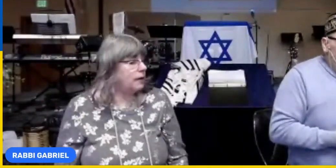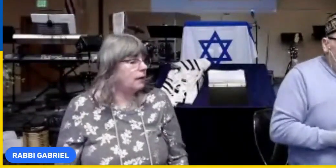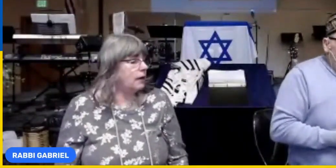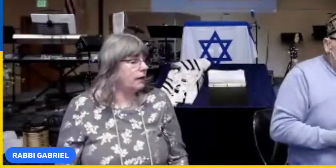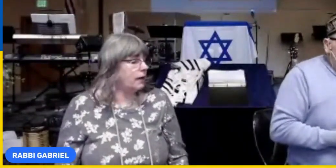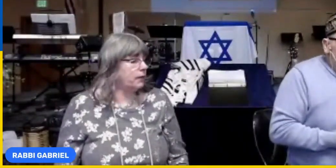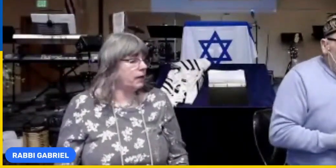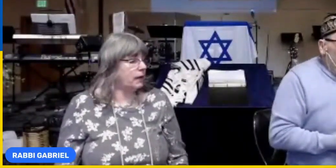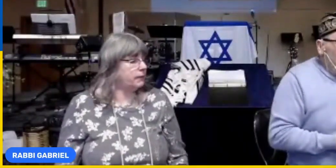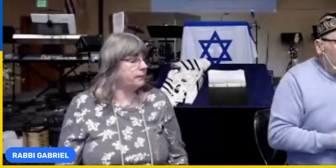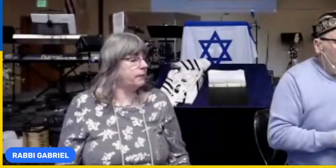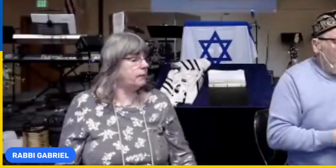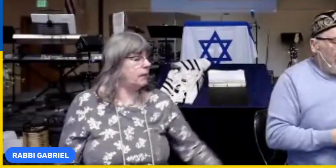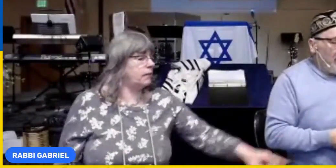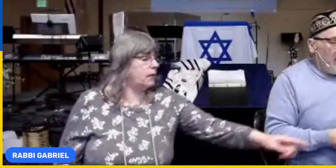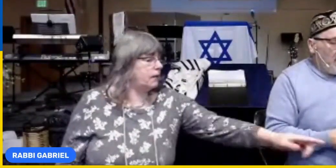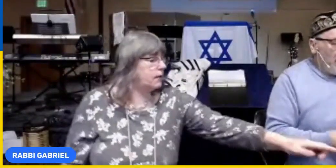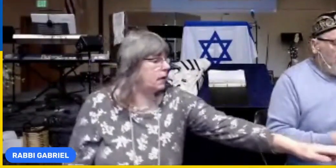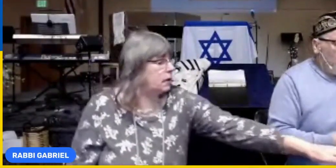So yes. So